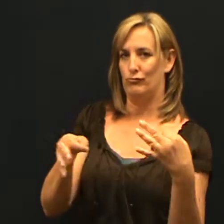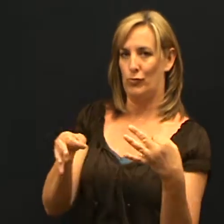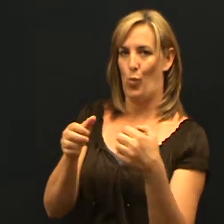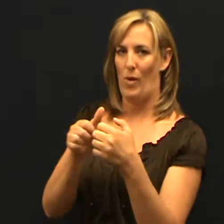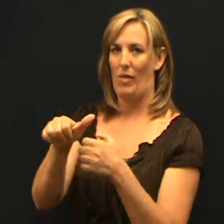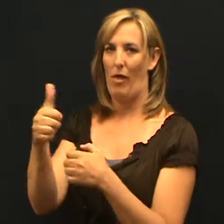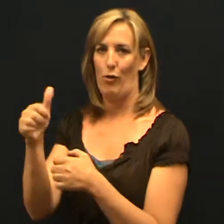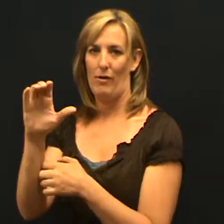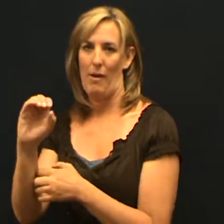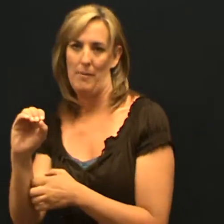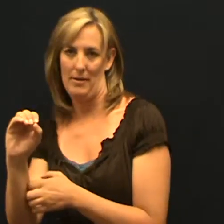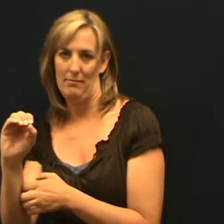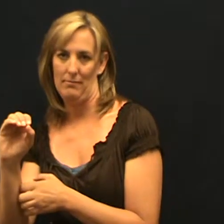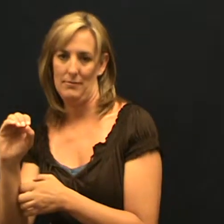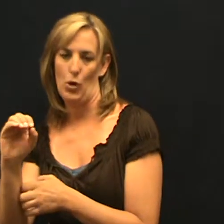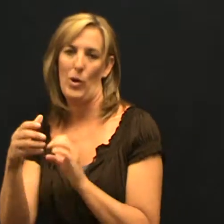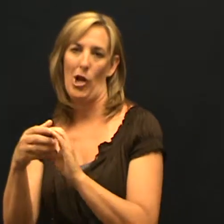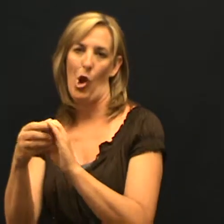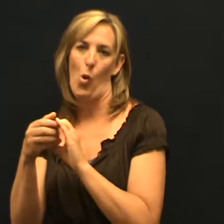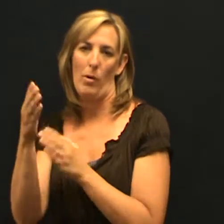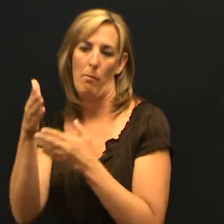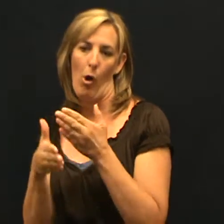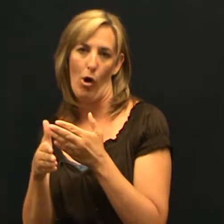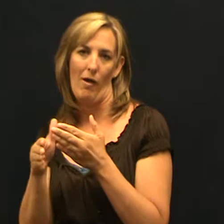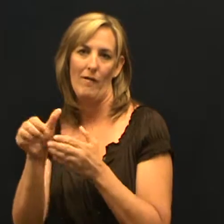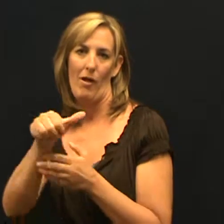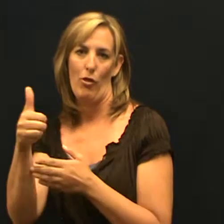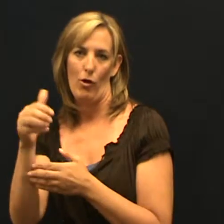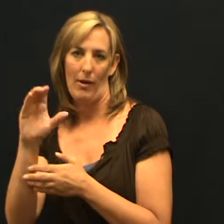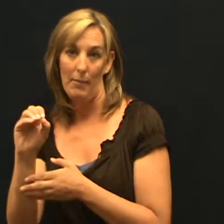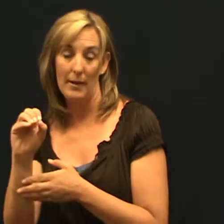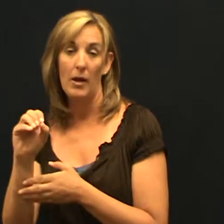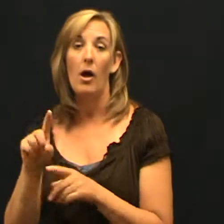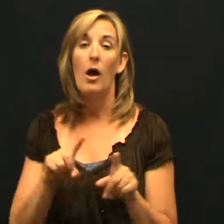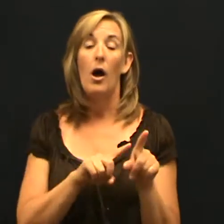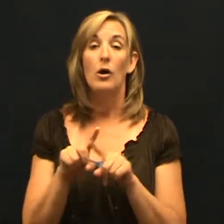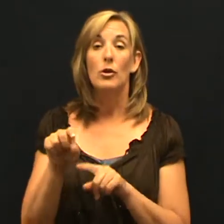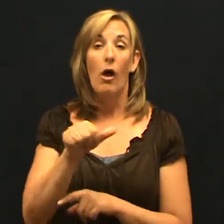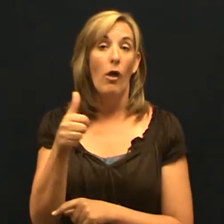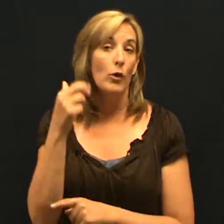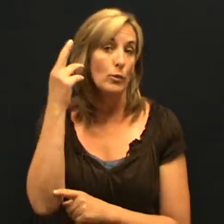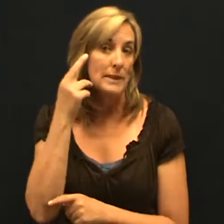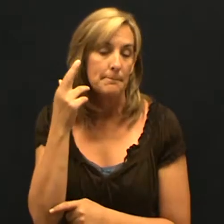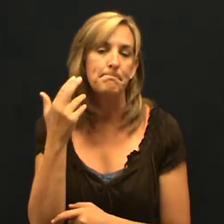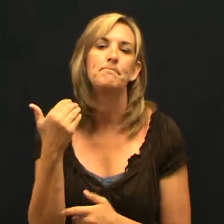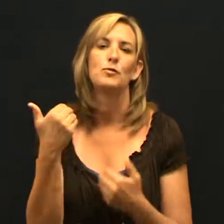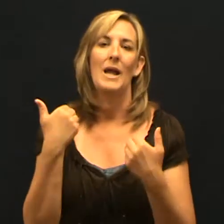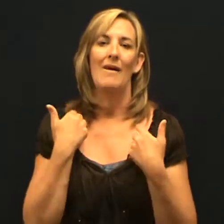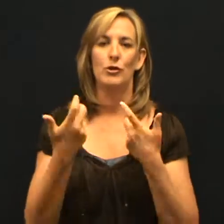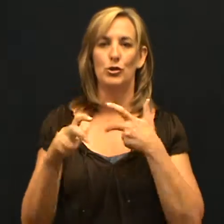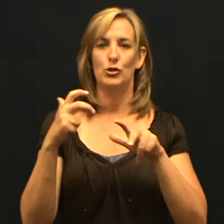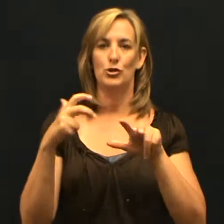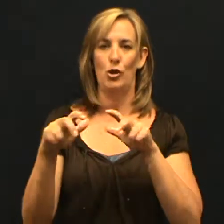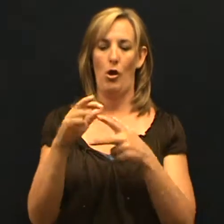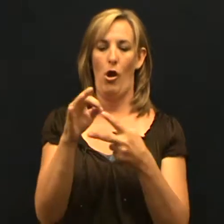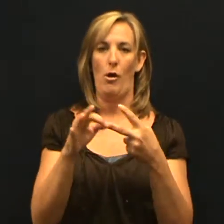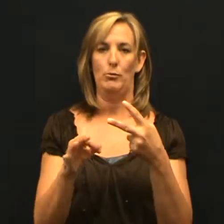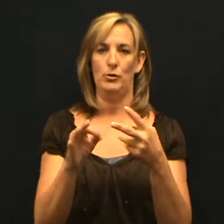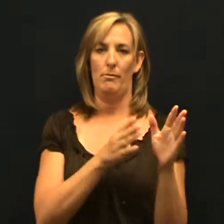might have a stock purchase or what we call stock option plan, where we have key employees